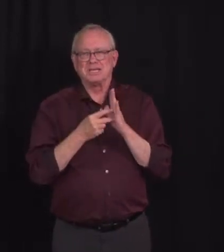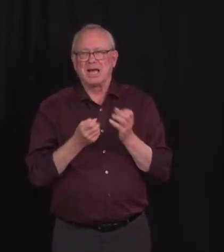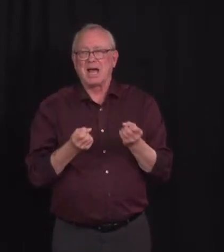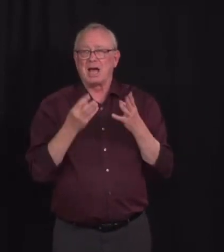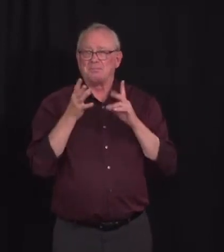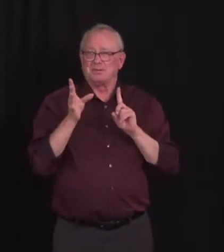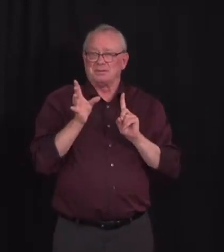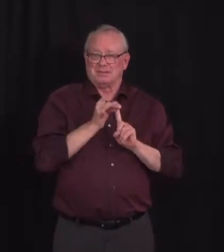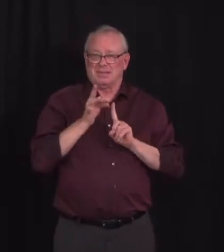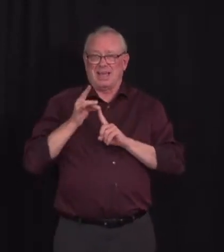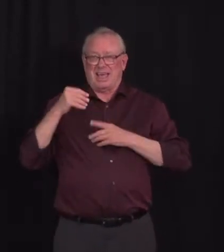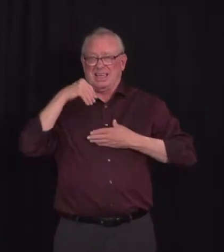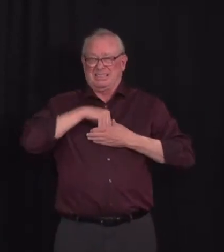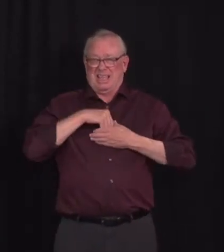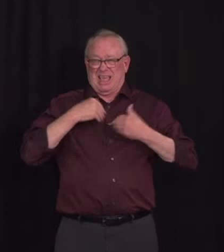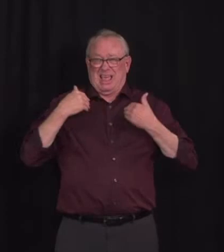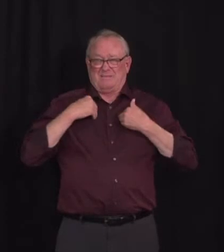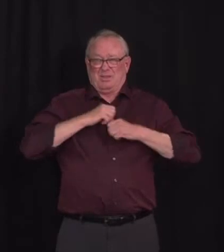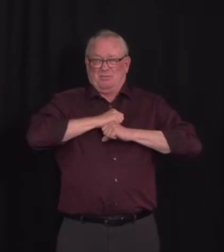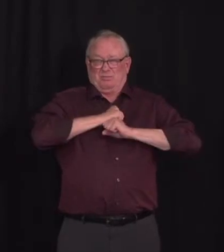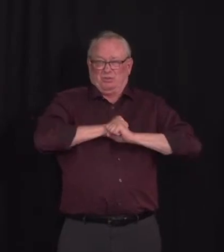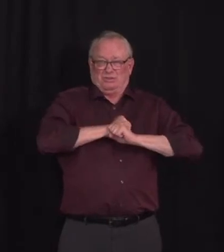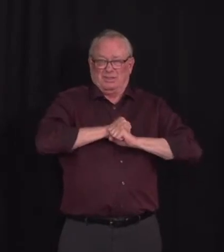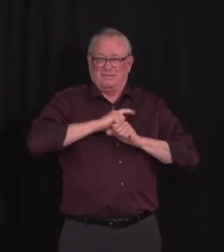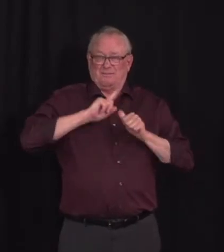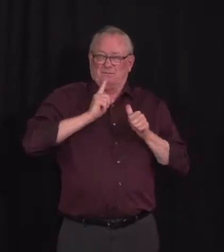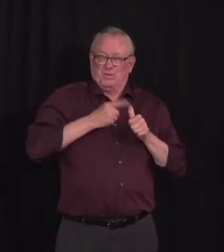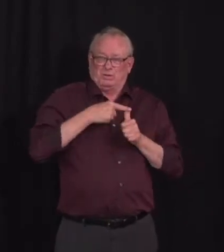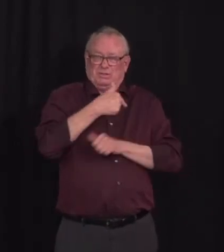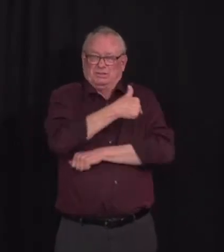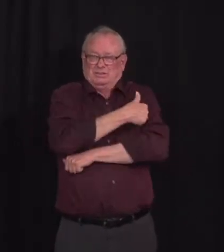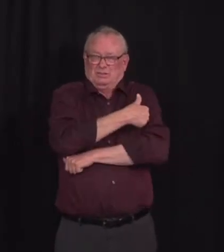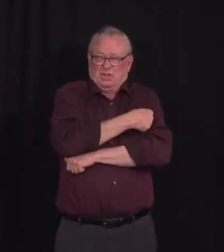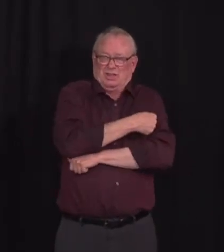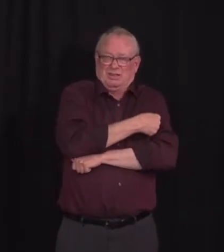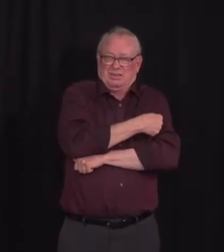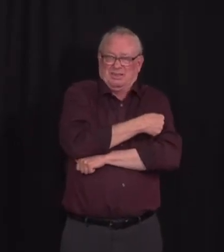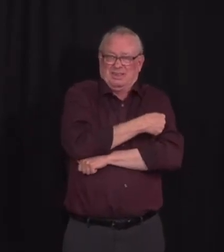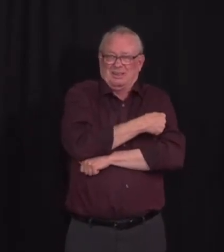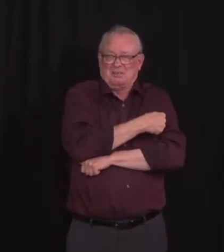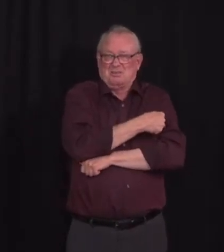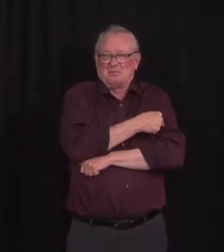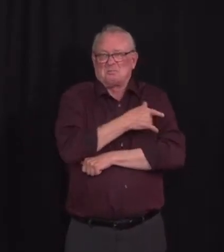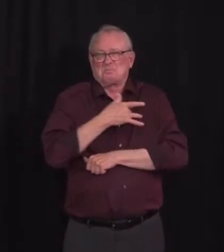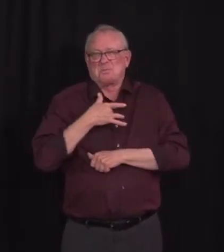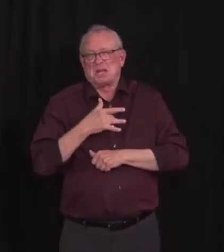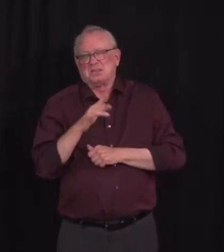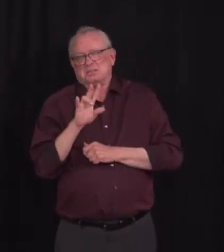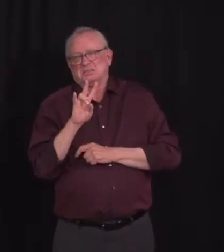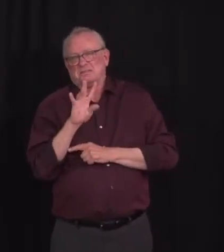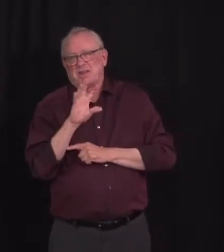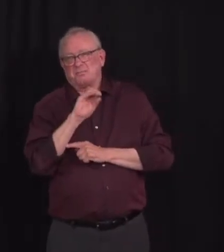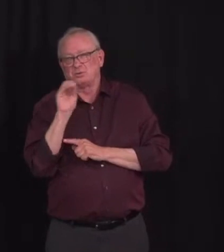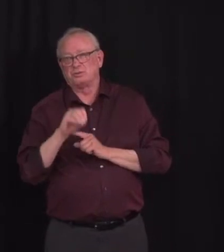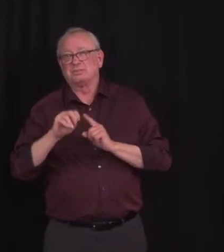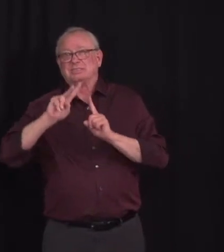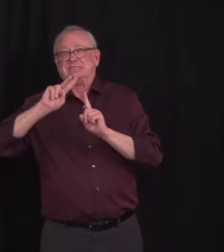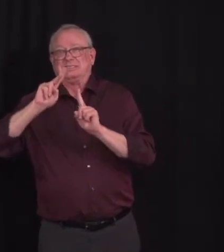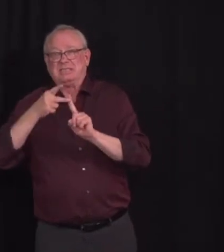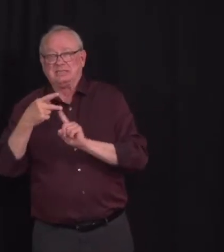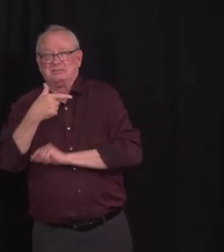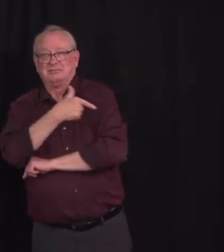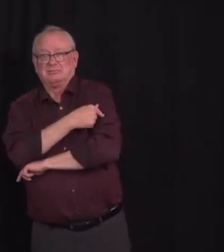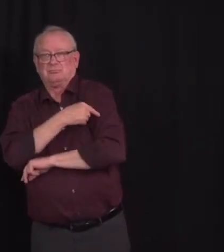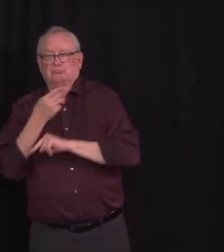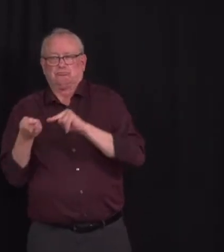first dose, which we estimated to provide about 75% protection, second dose at about 90% protection. When we